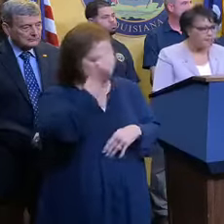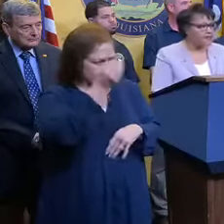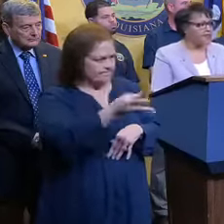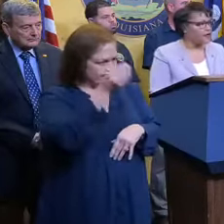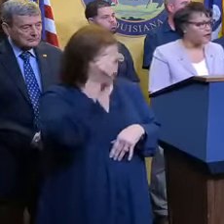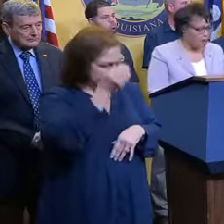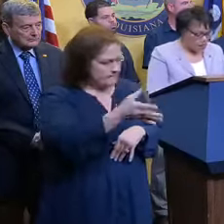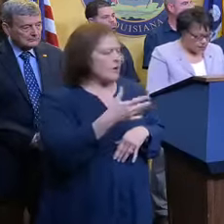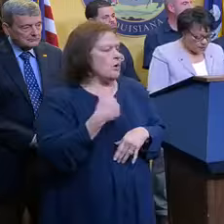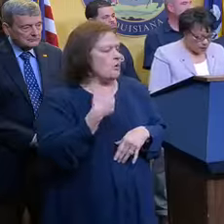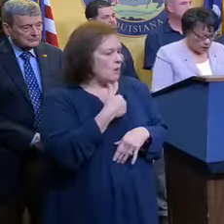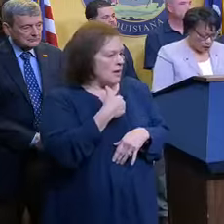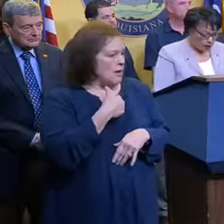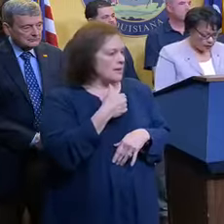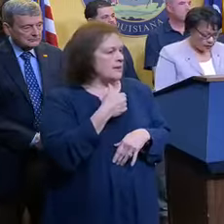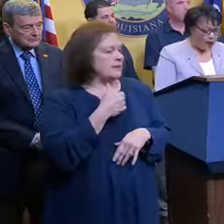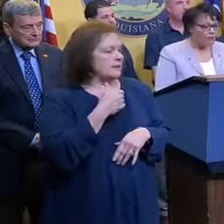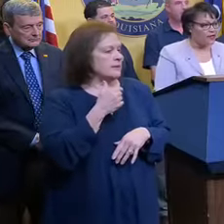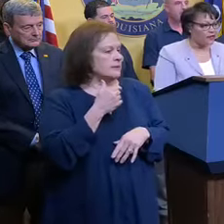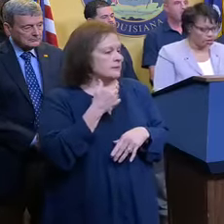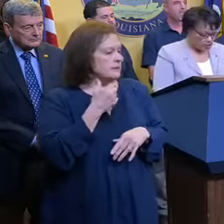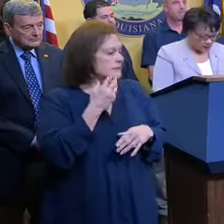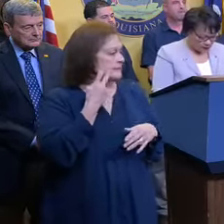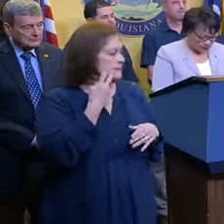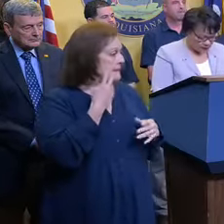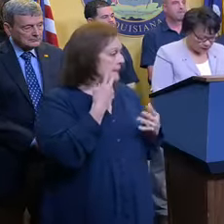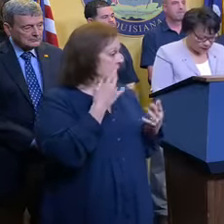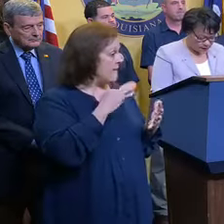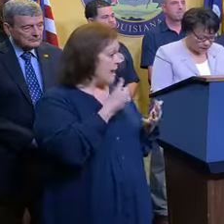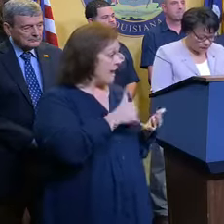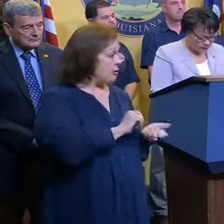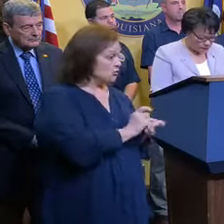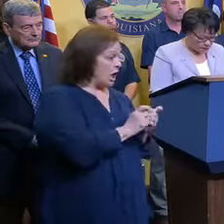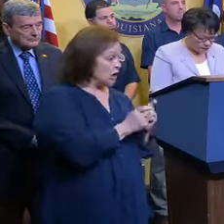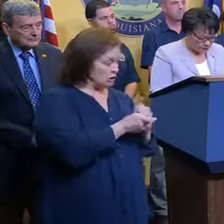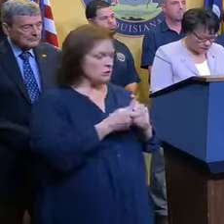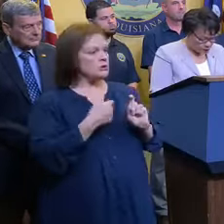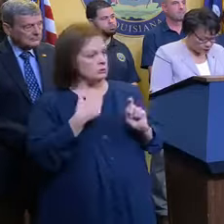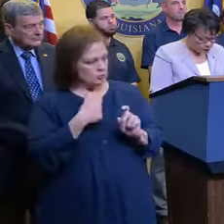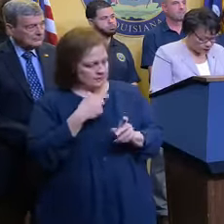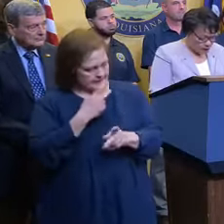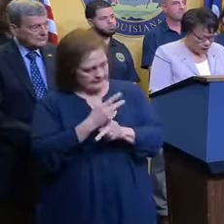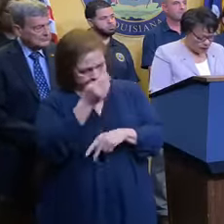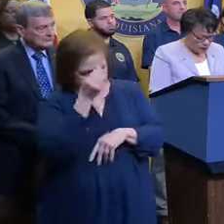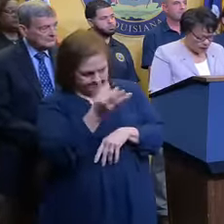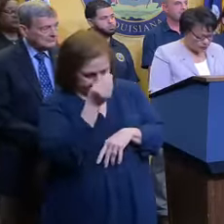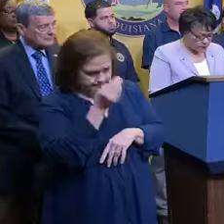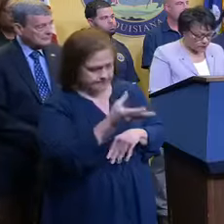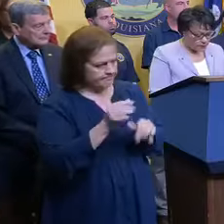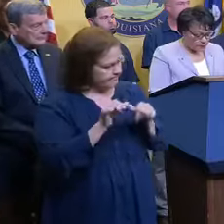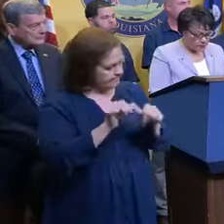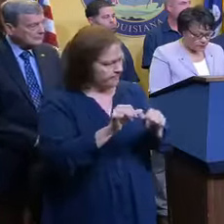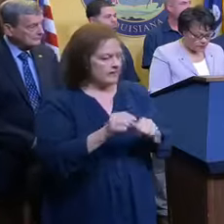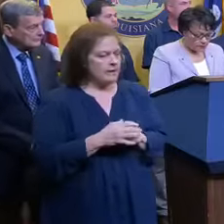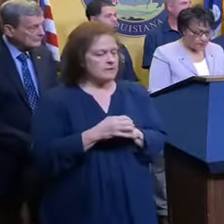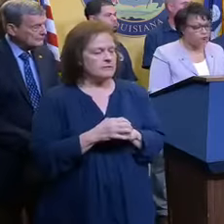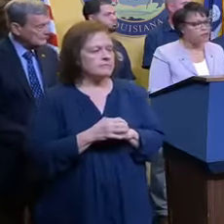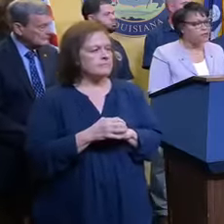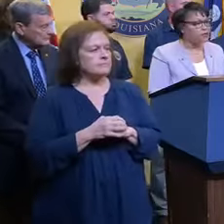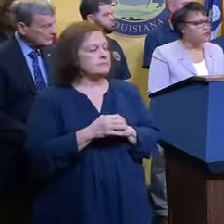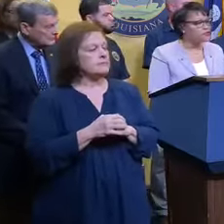see necessary, depending on how things shift. Again, this is very, very fluid. We have learned from the